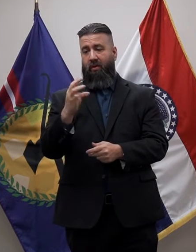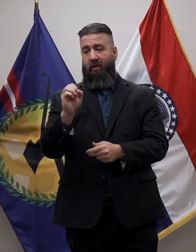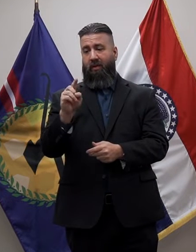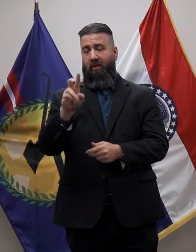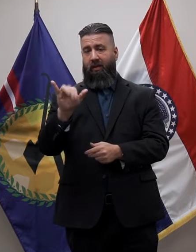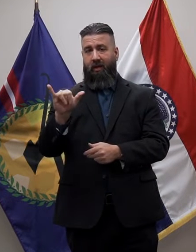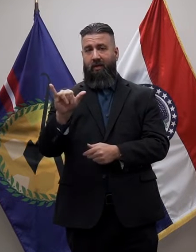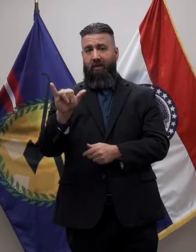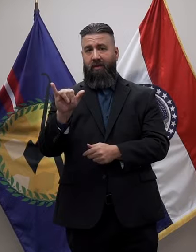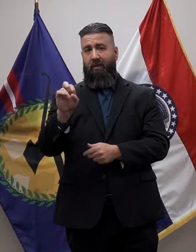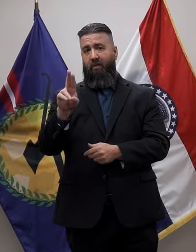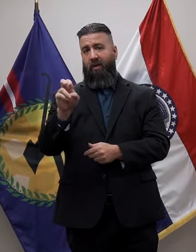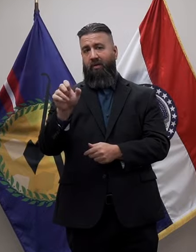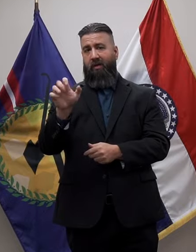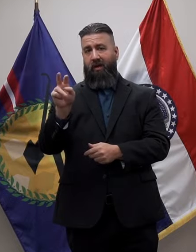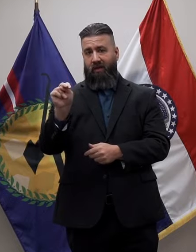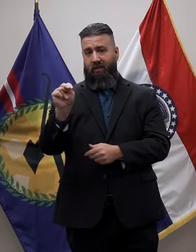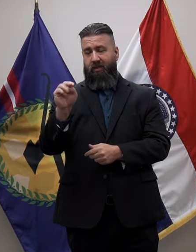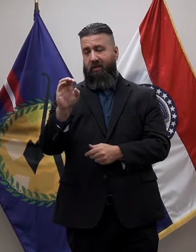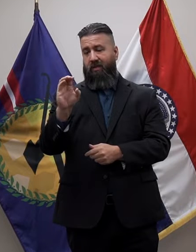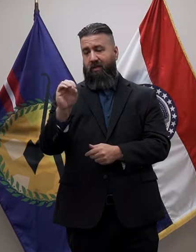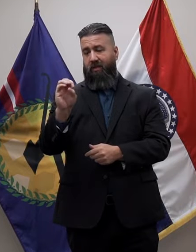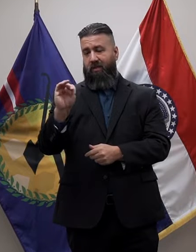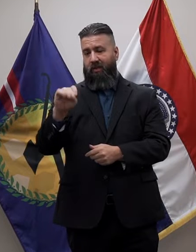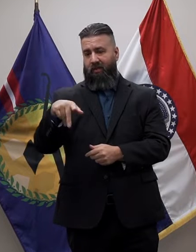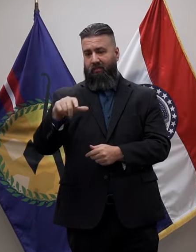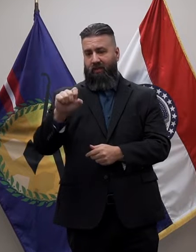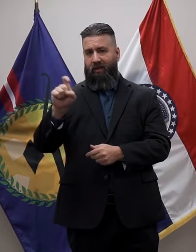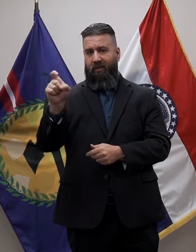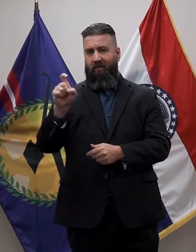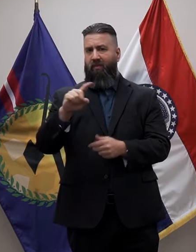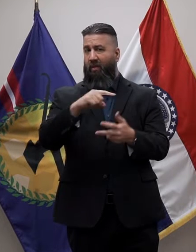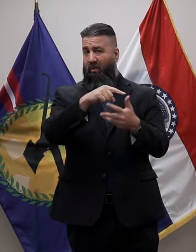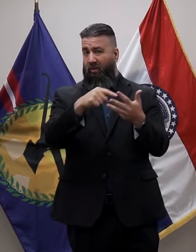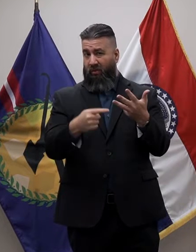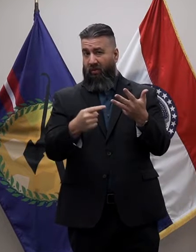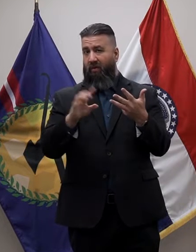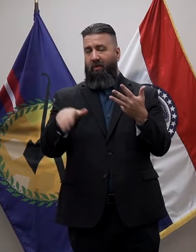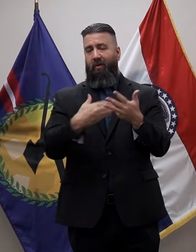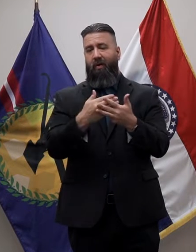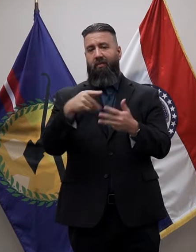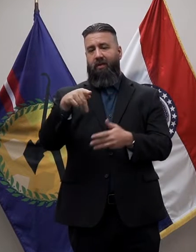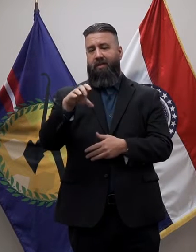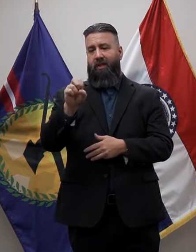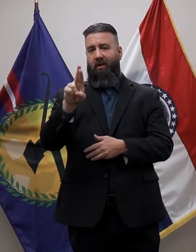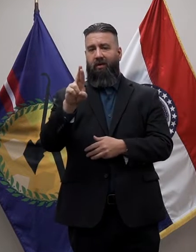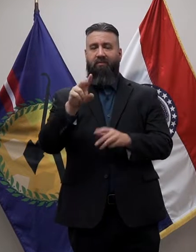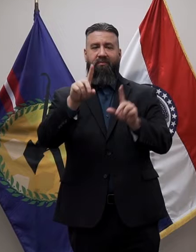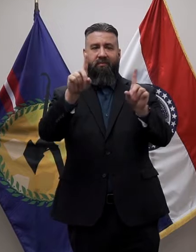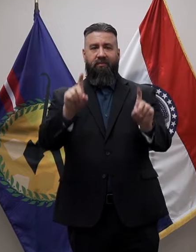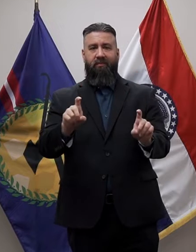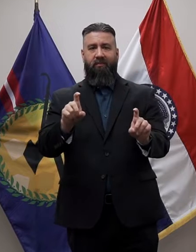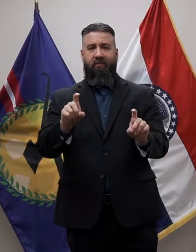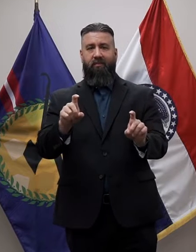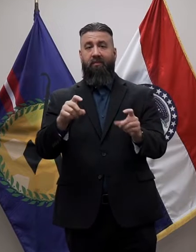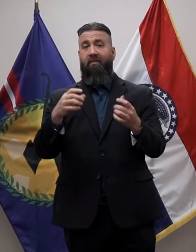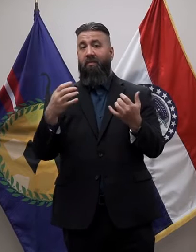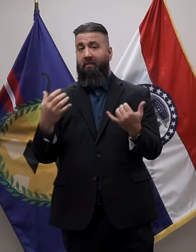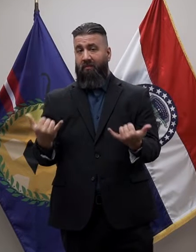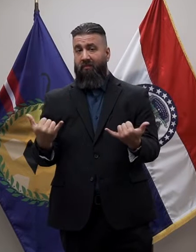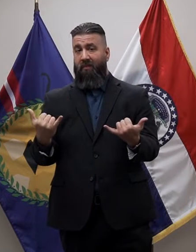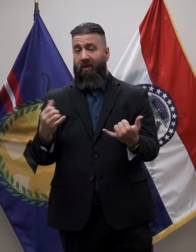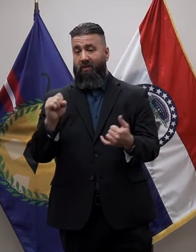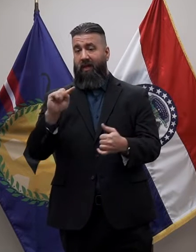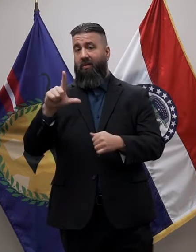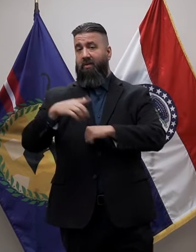all PCR tests. And beginning this morning, the Health Department is providing free COVID-19 test kits at